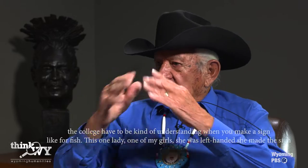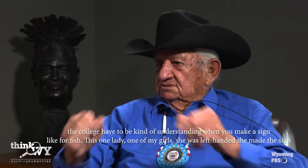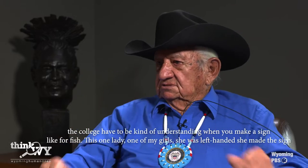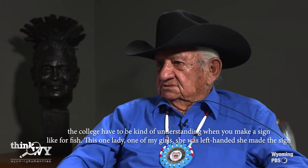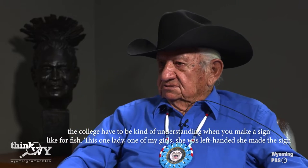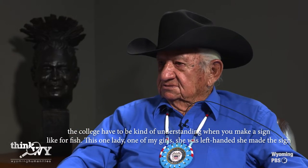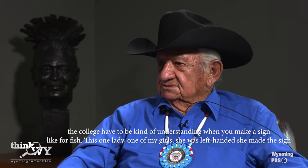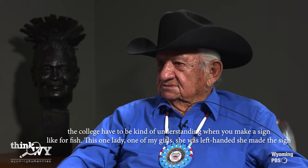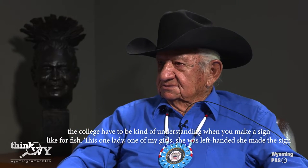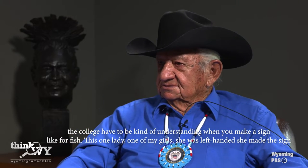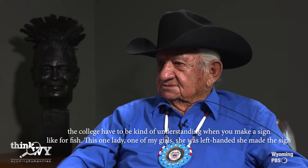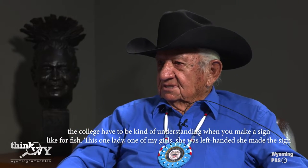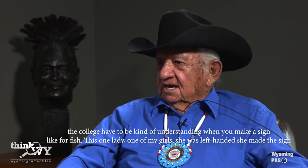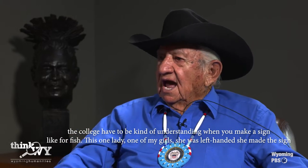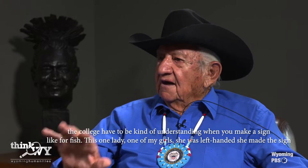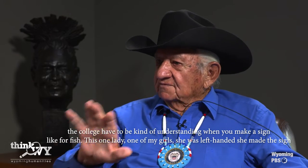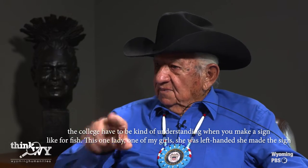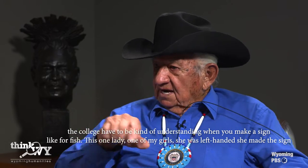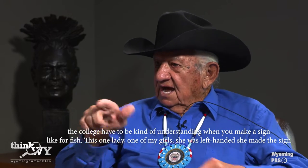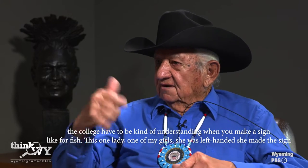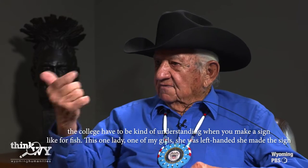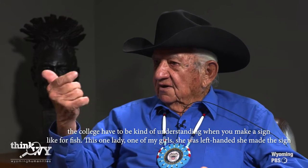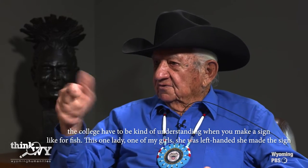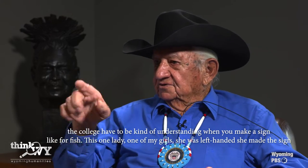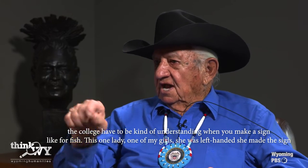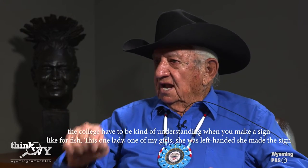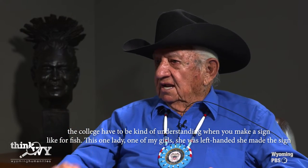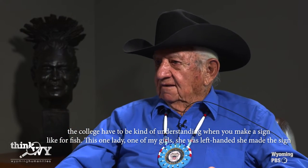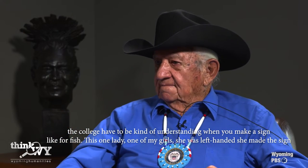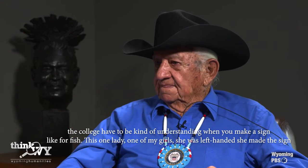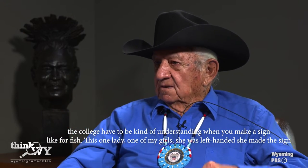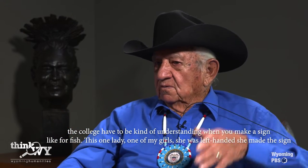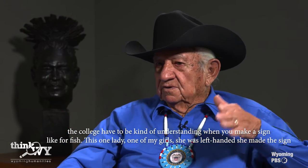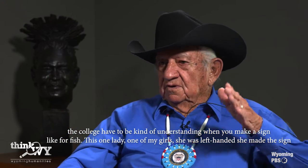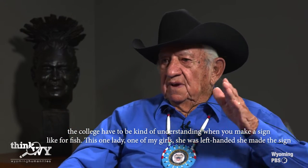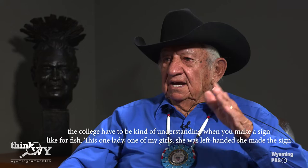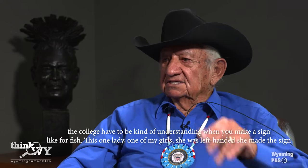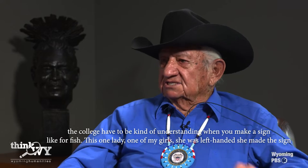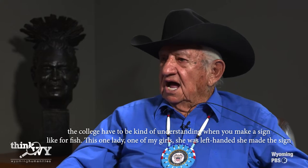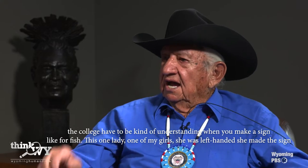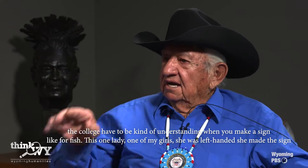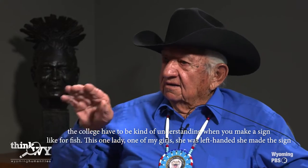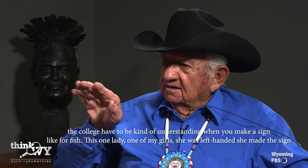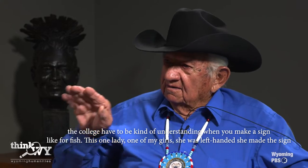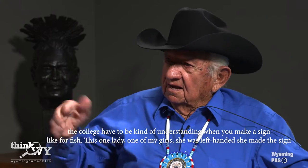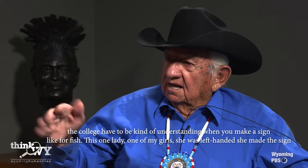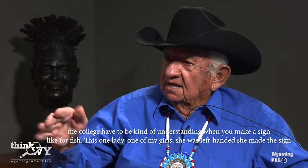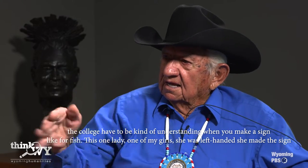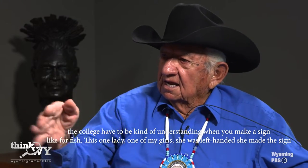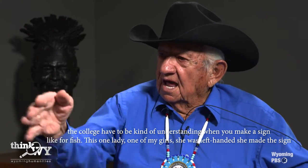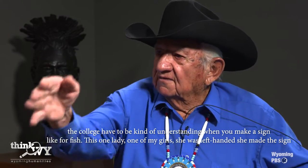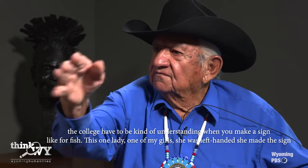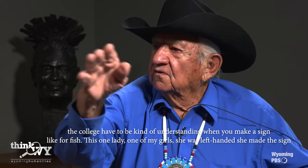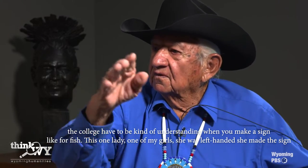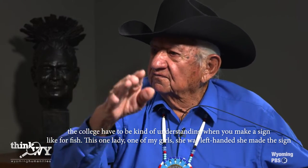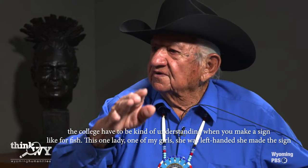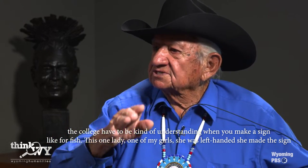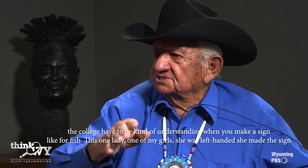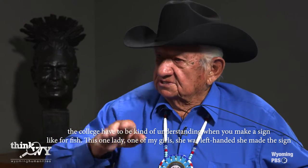college, have to be kind of understanding. When you make a sign, like for fish,